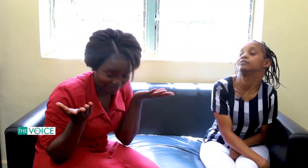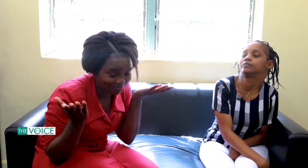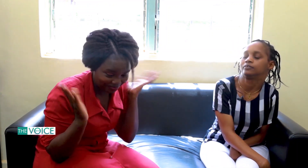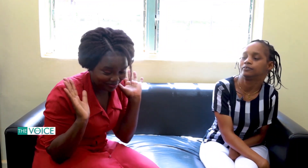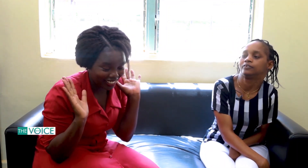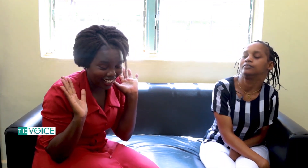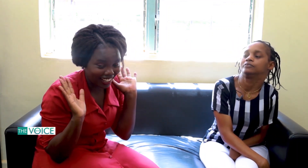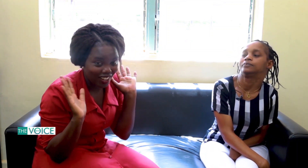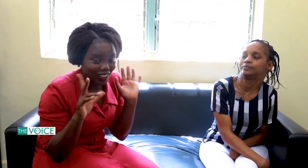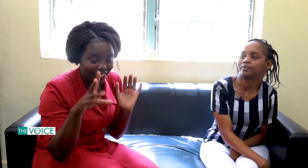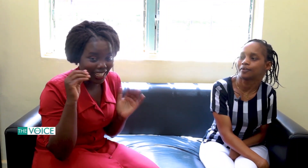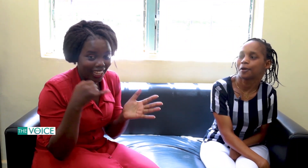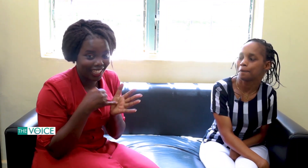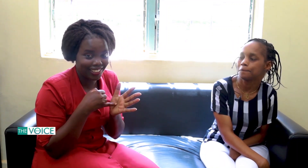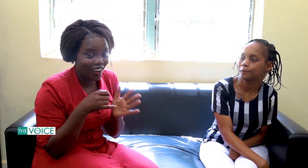very true.